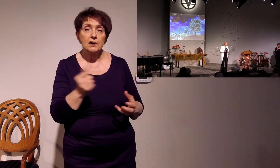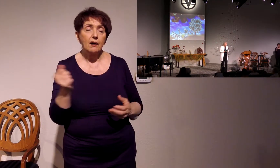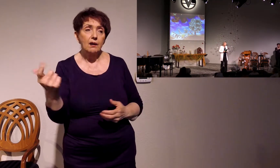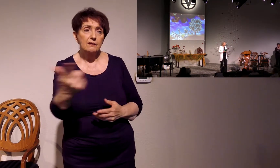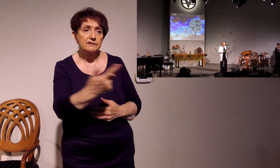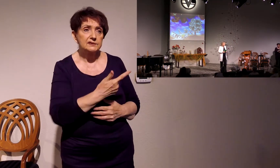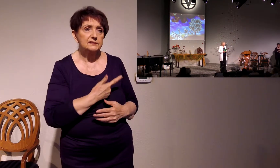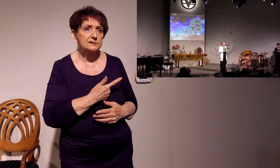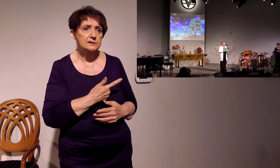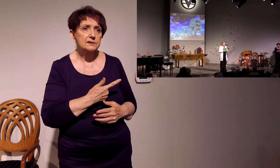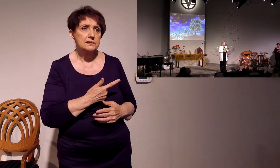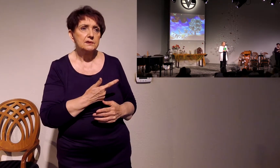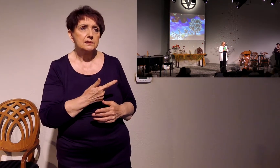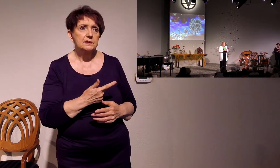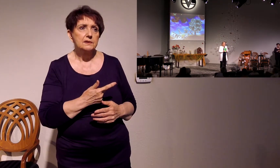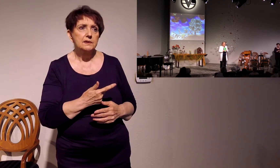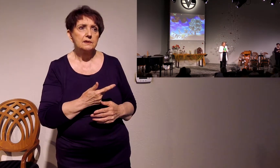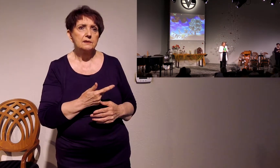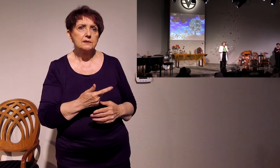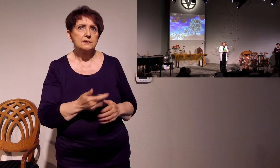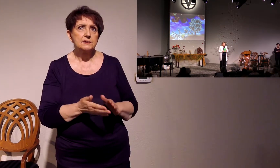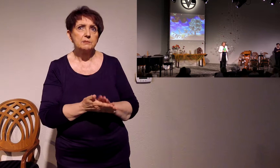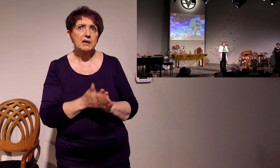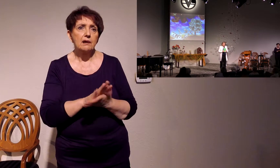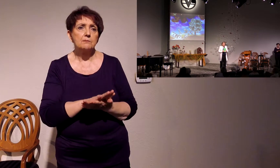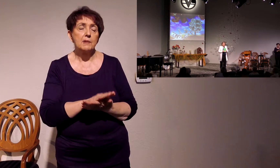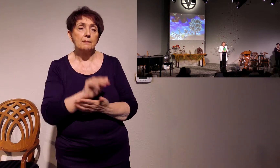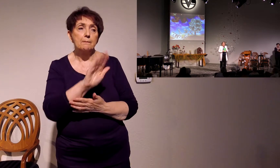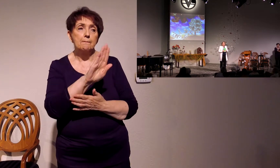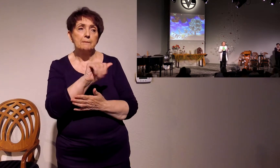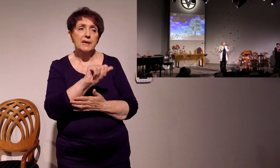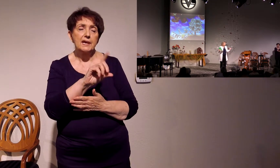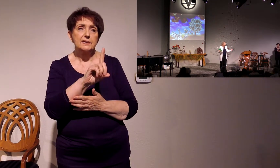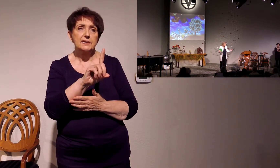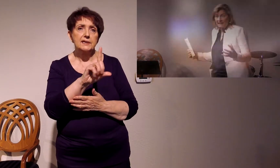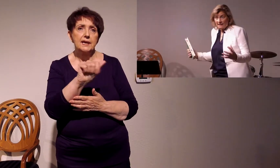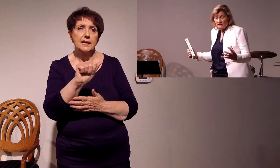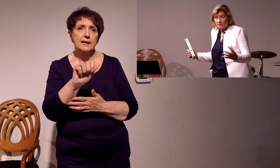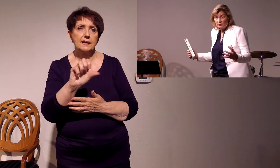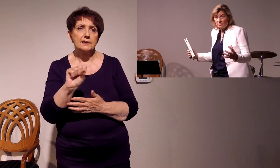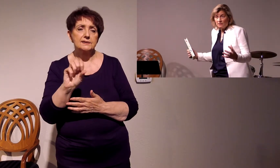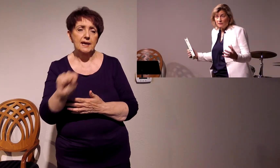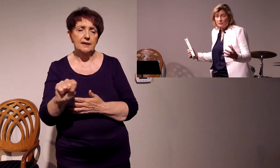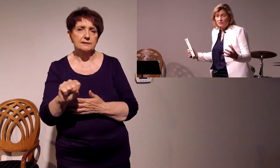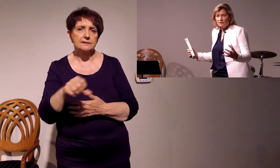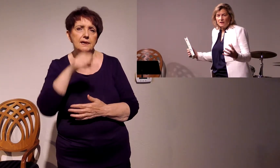to become a badass at loving money,